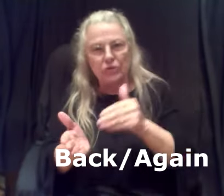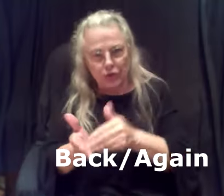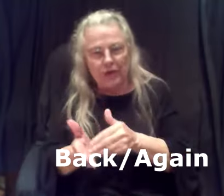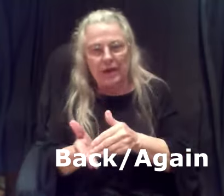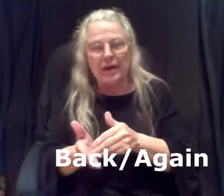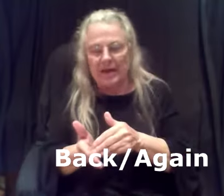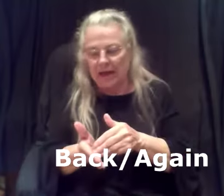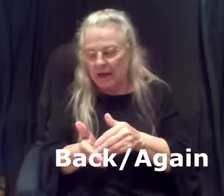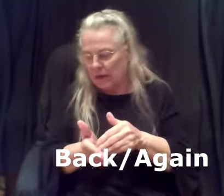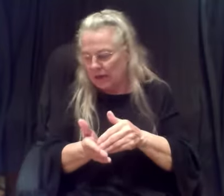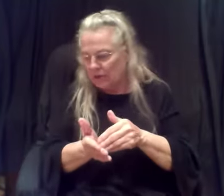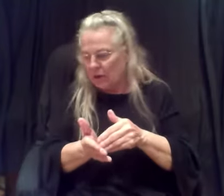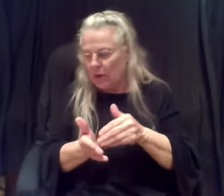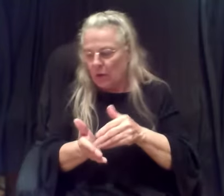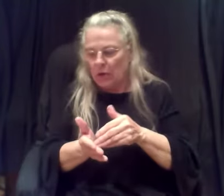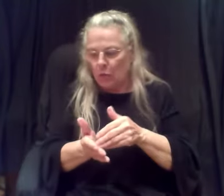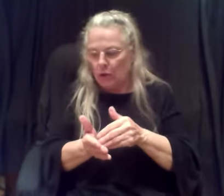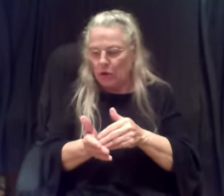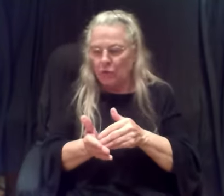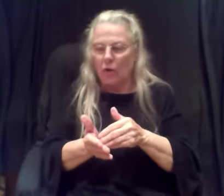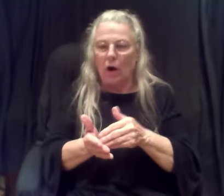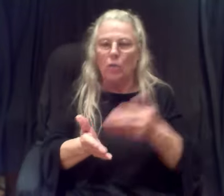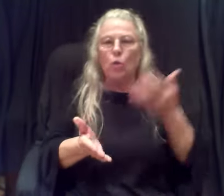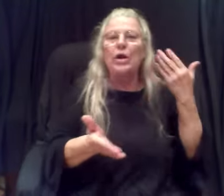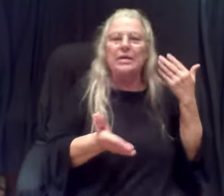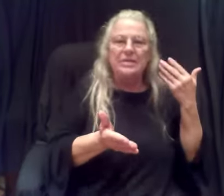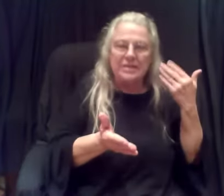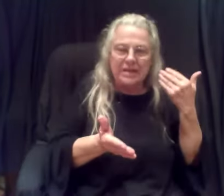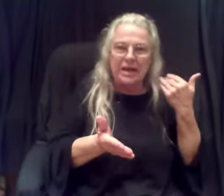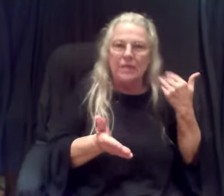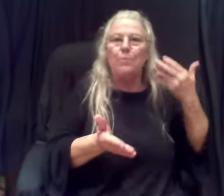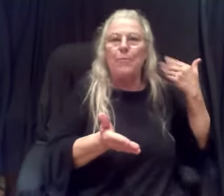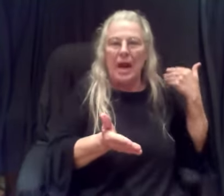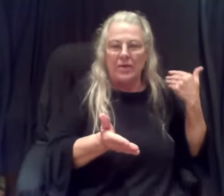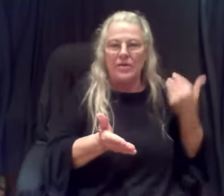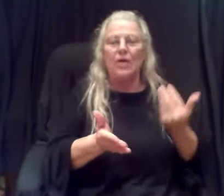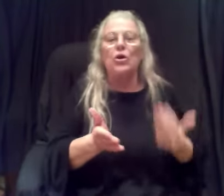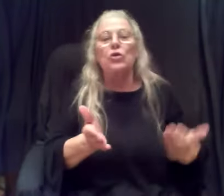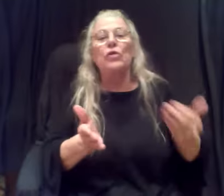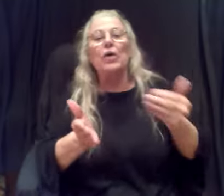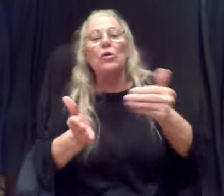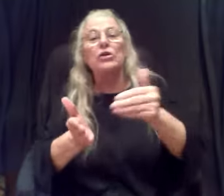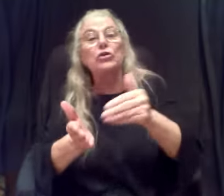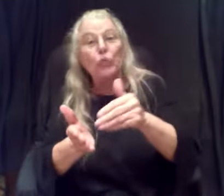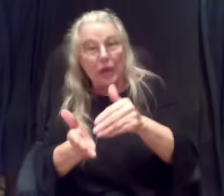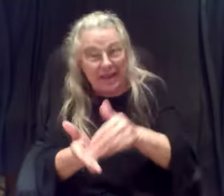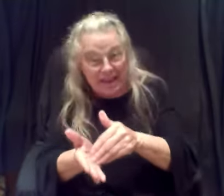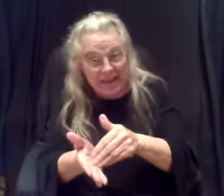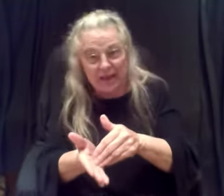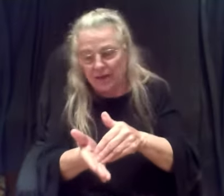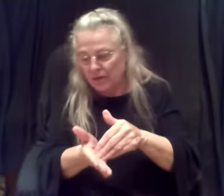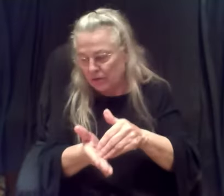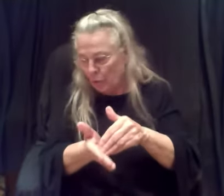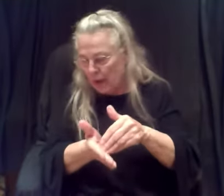turning again in when we're in sin back there. You're not going to turn again to go back there.